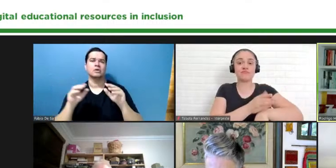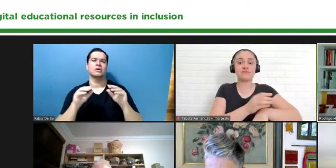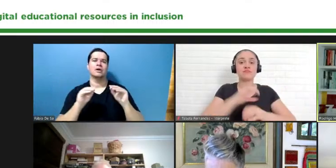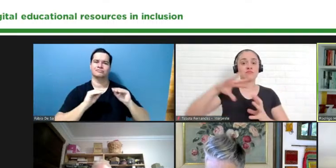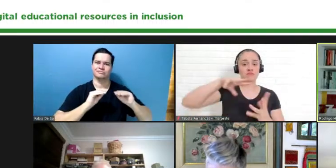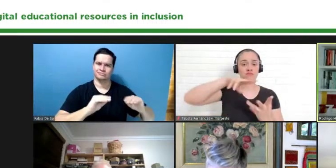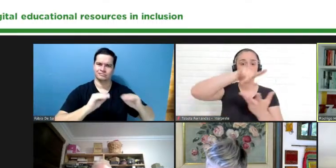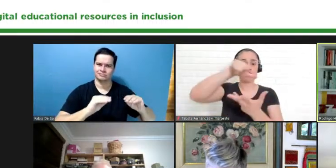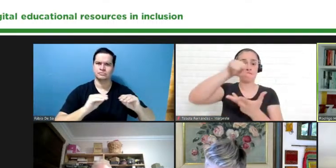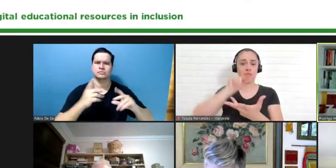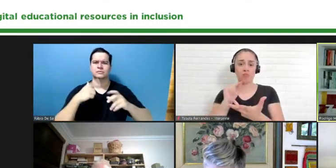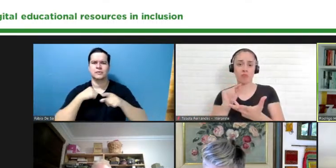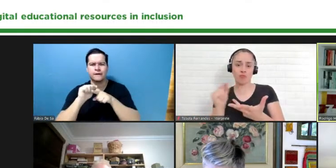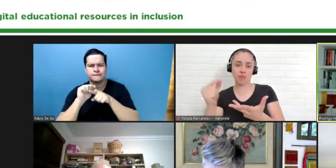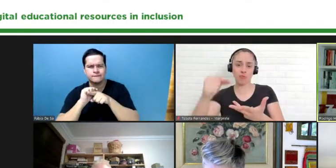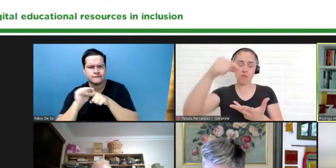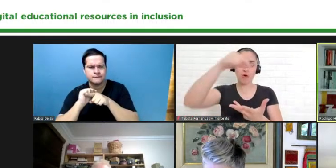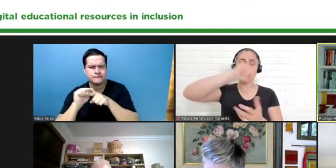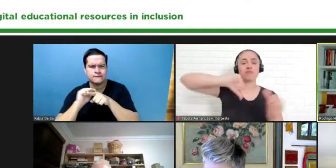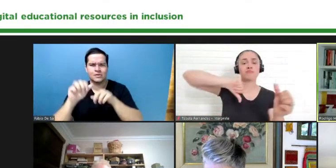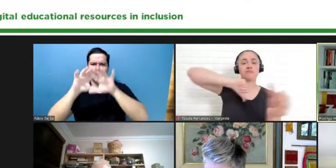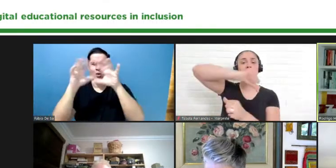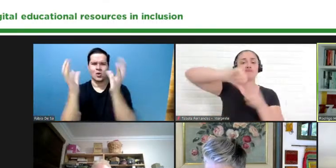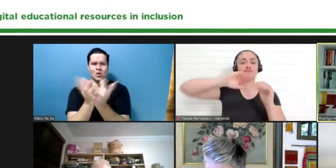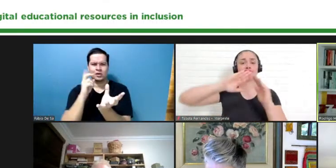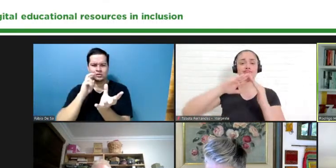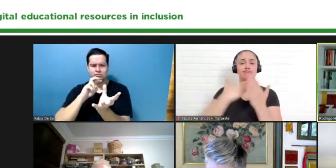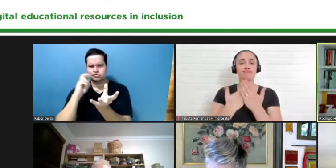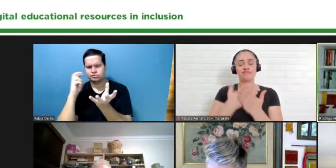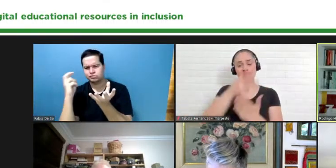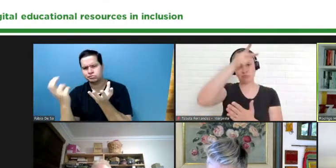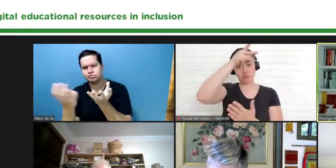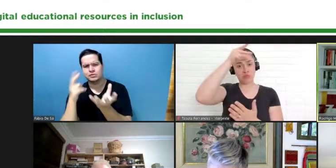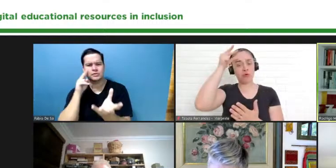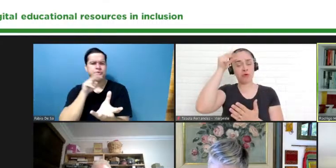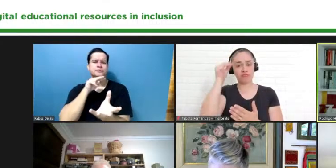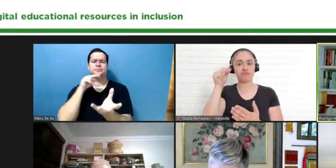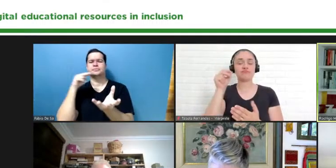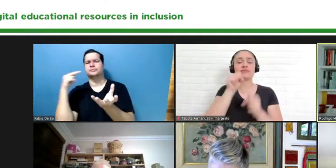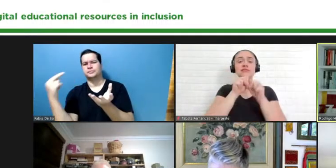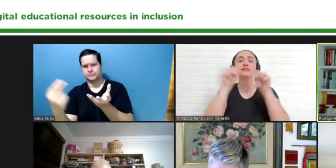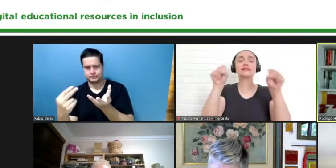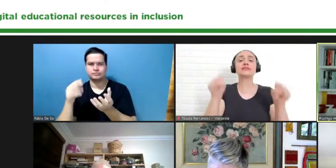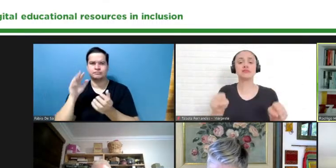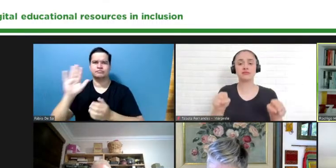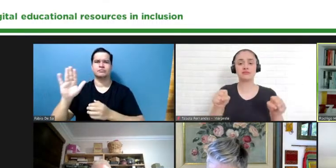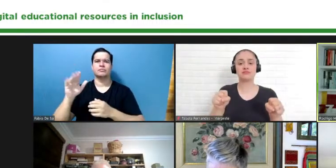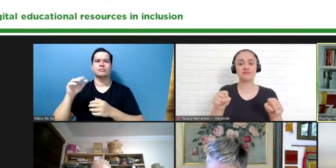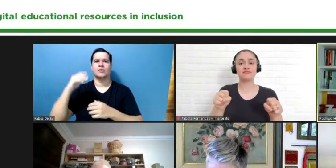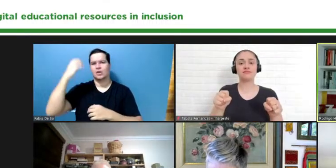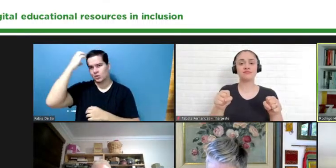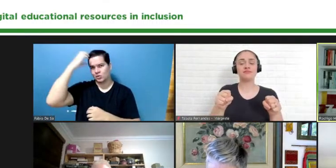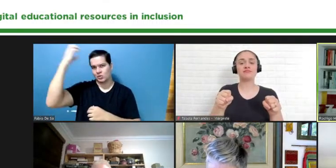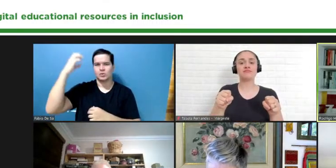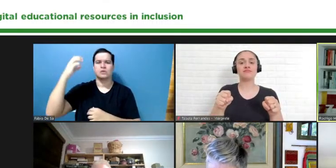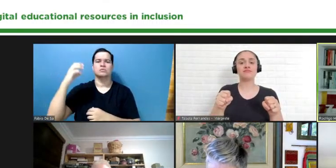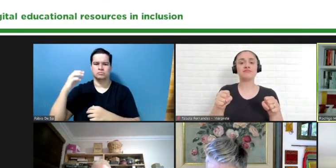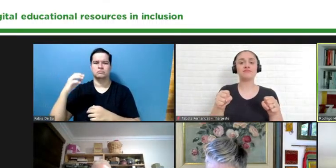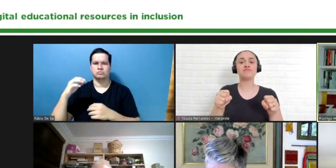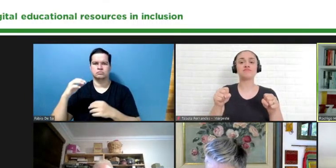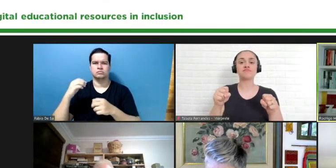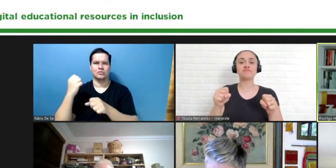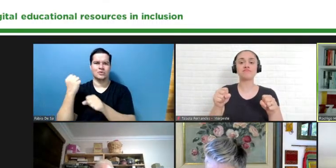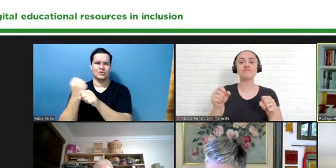transform the public education systems into environments that respect and value